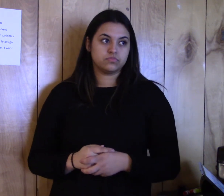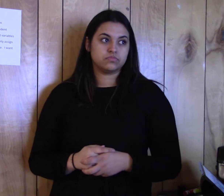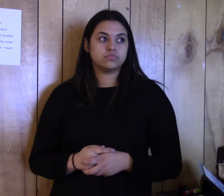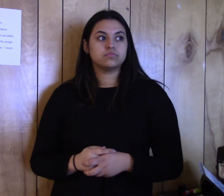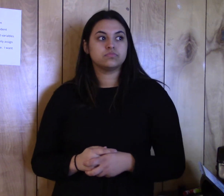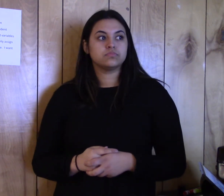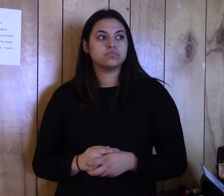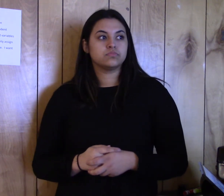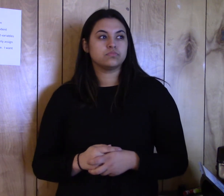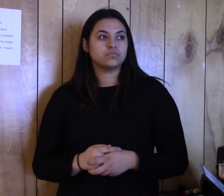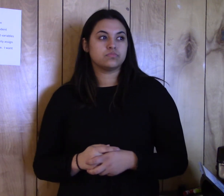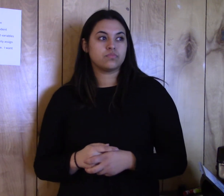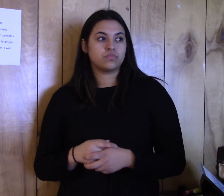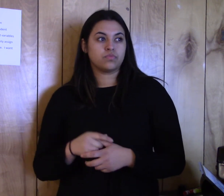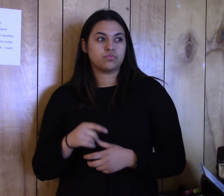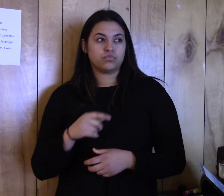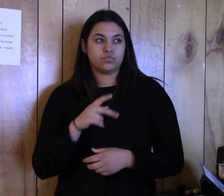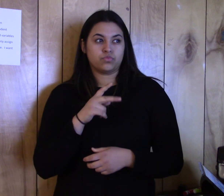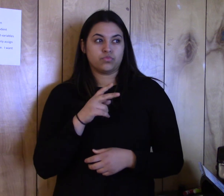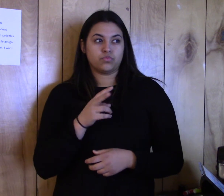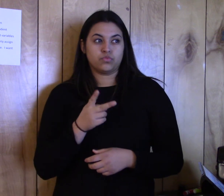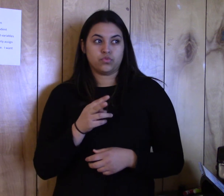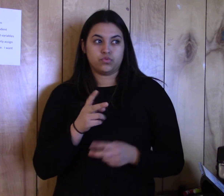These two here we're going to start with.